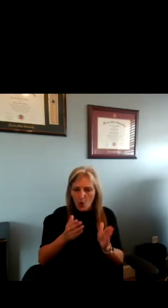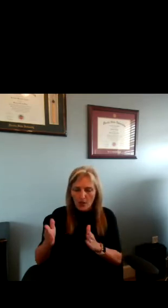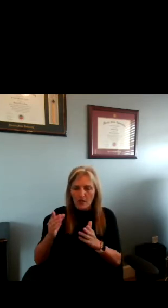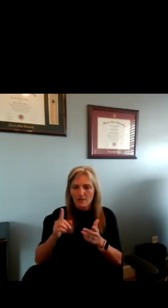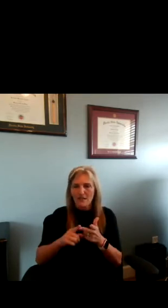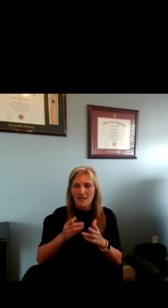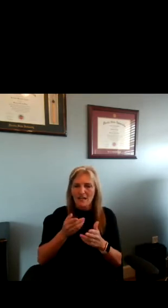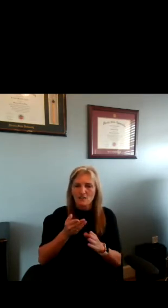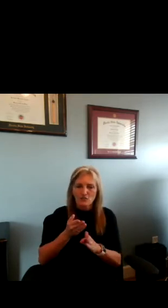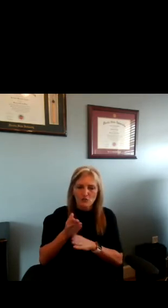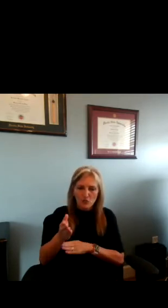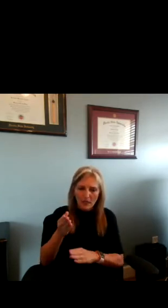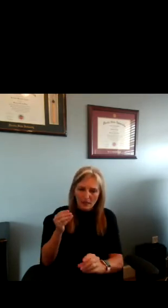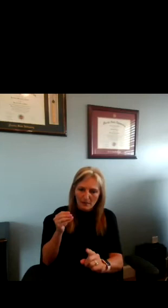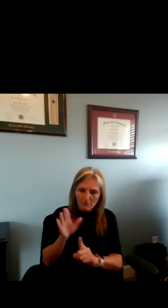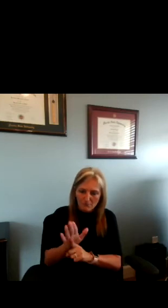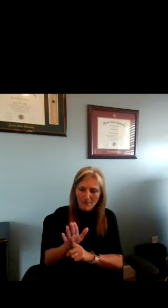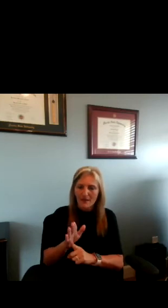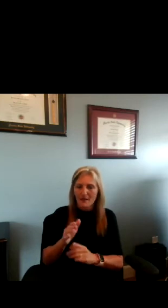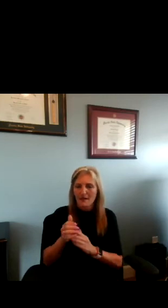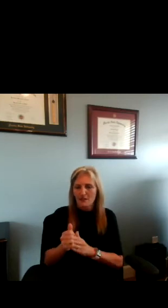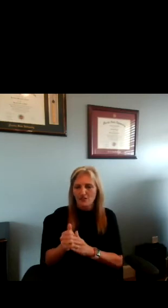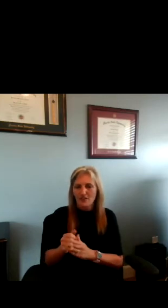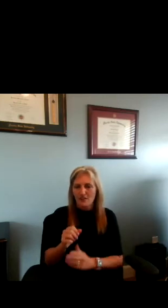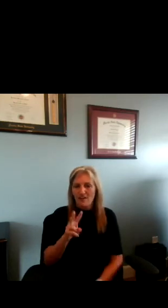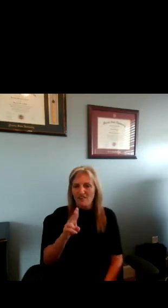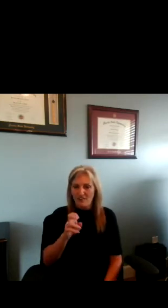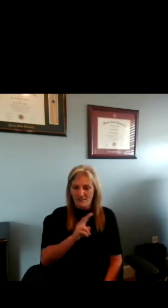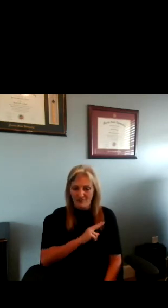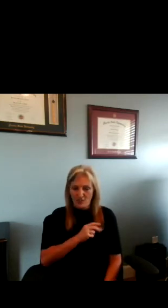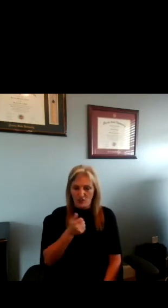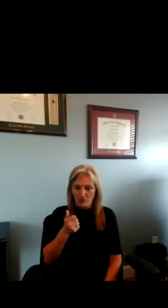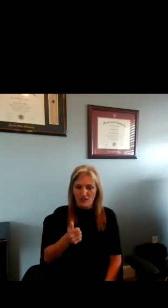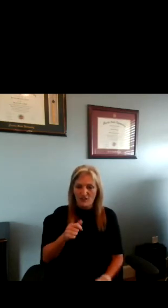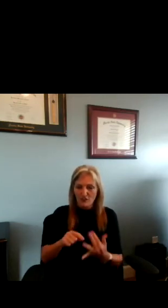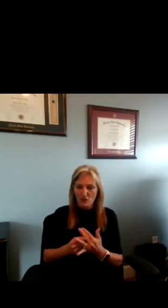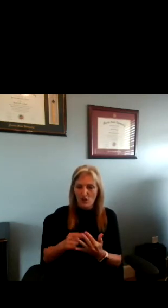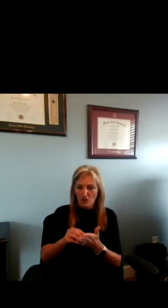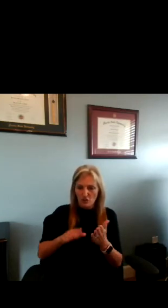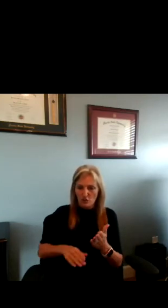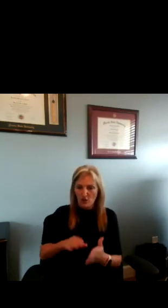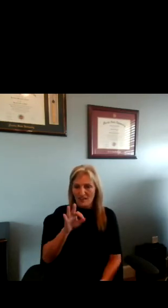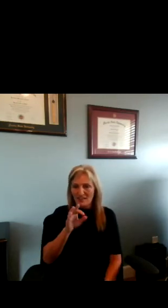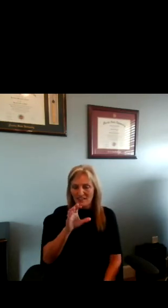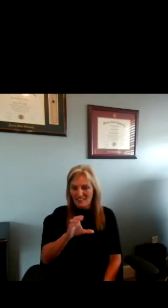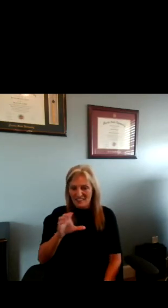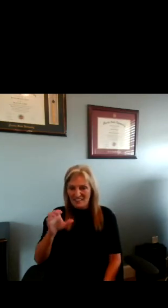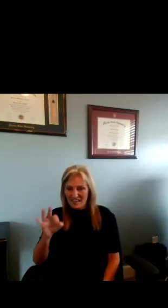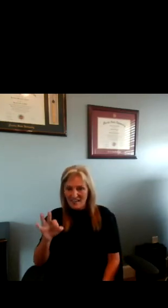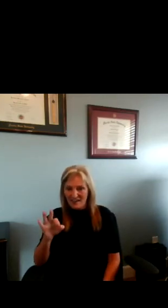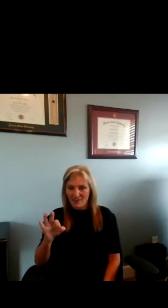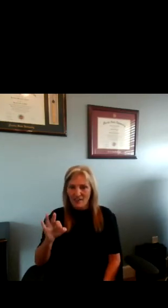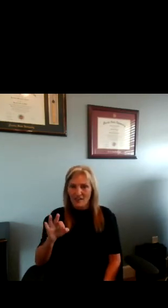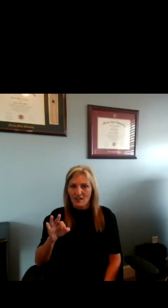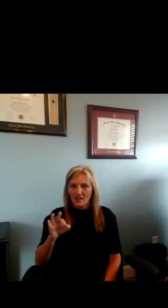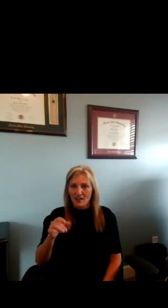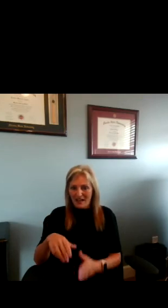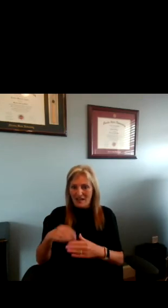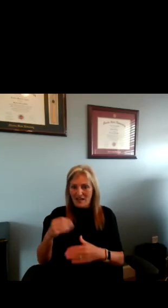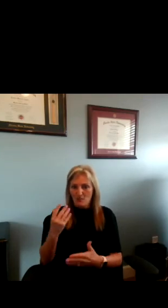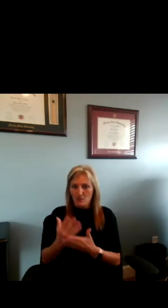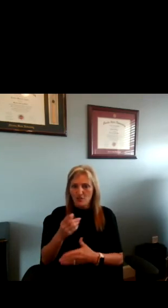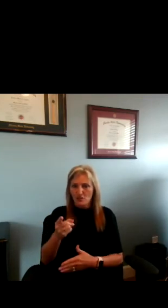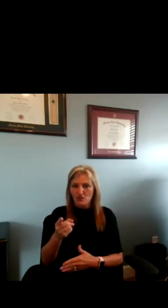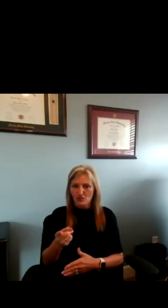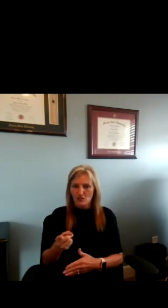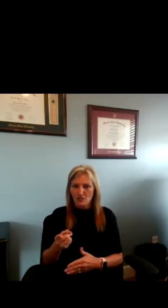directly impacted the leadership. Vivian herself started as a student with CCF when she was released from prison, and she rose to become